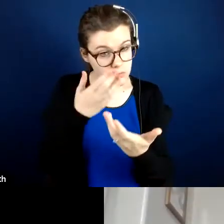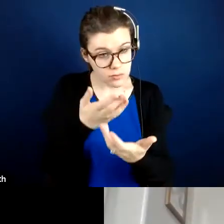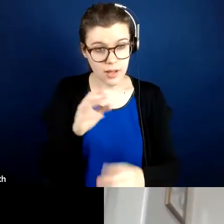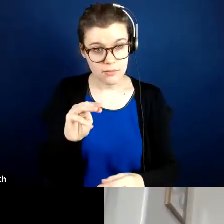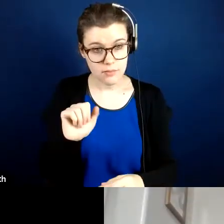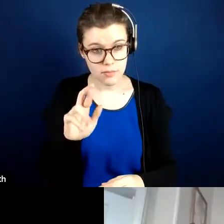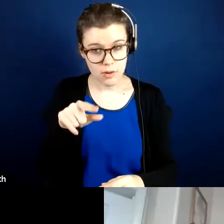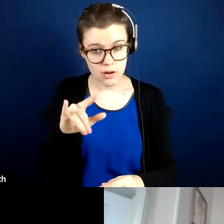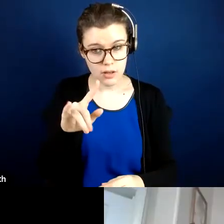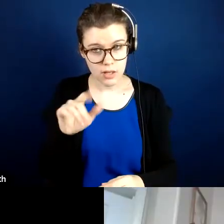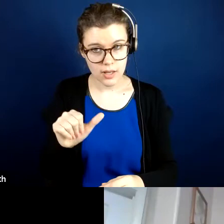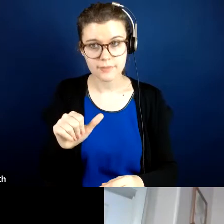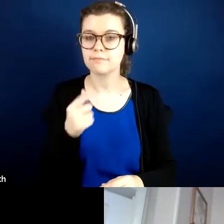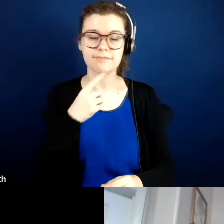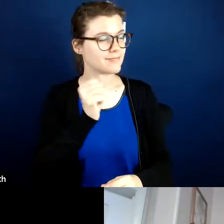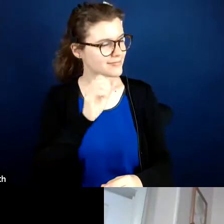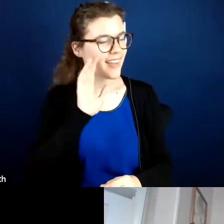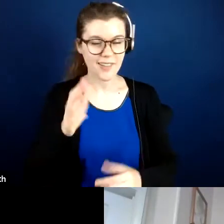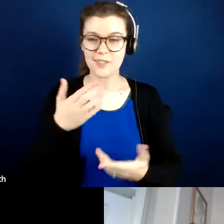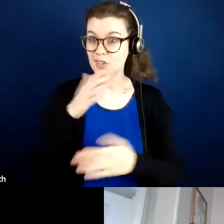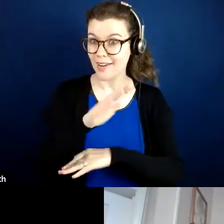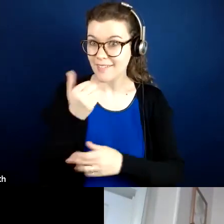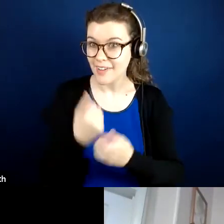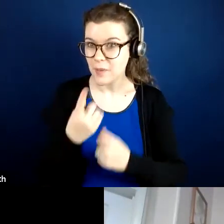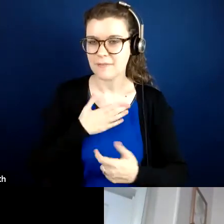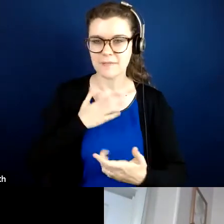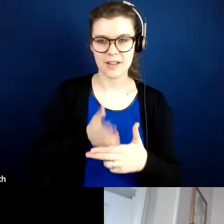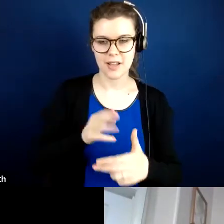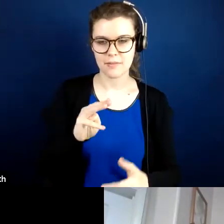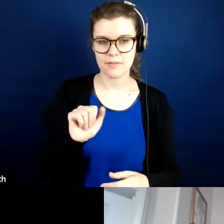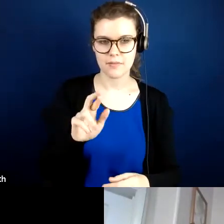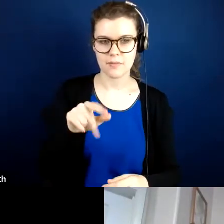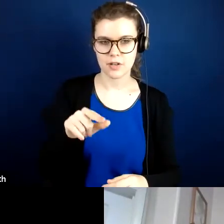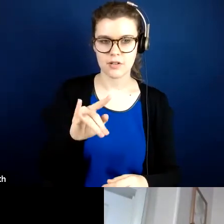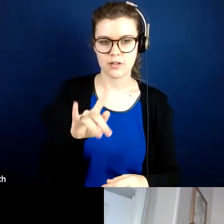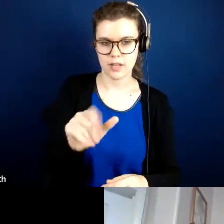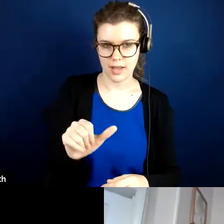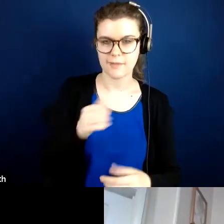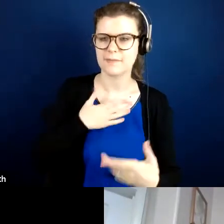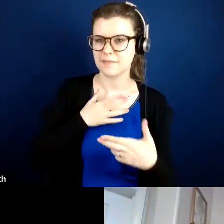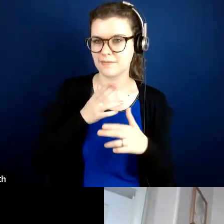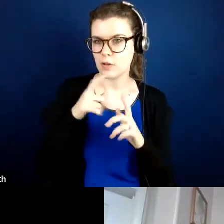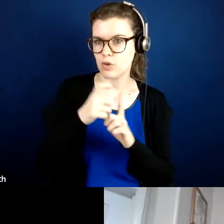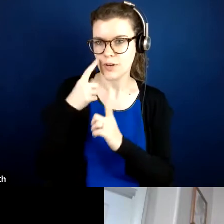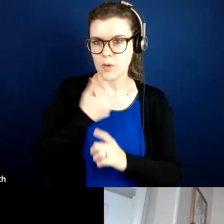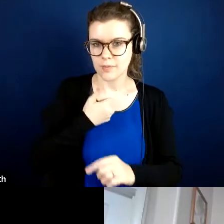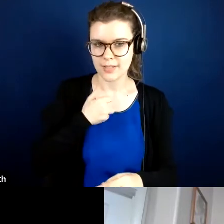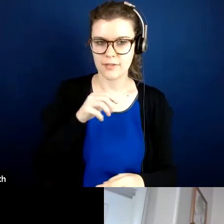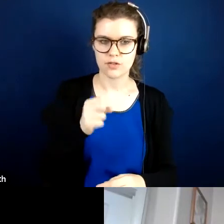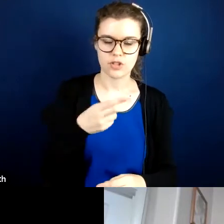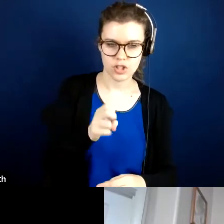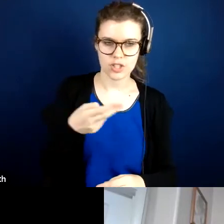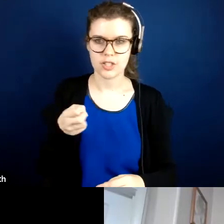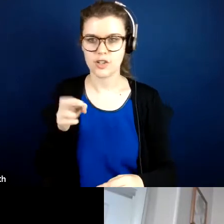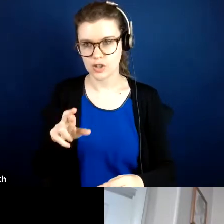Sure. Good afternoon, everybody. My name is Marquita Faison. My pronouns are she and her. I am a Black female